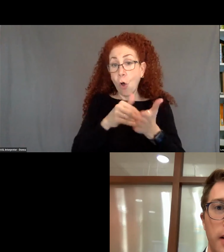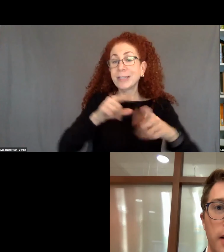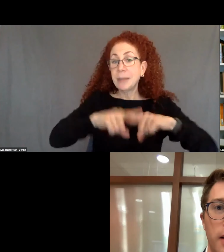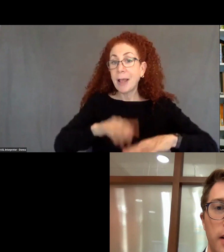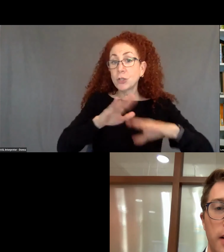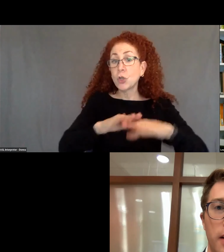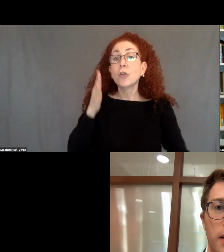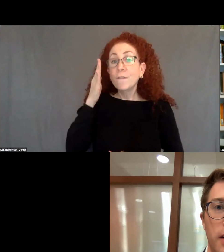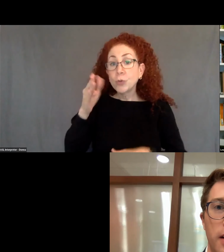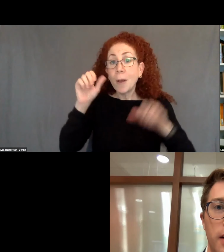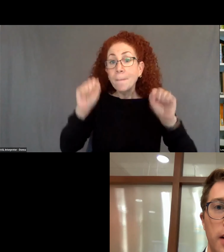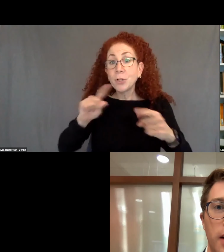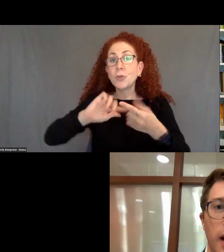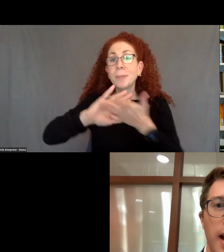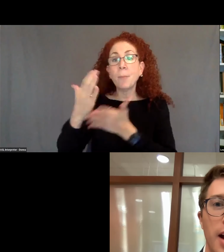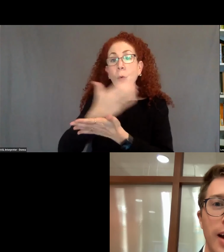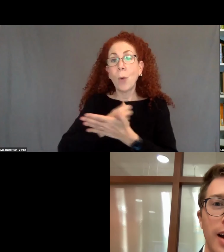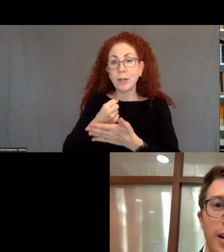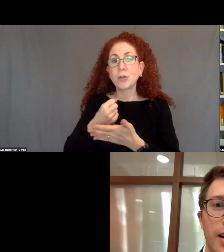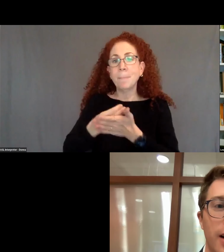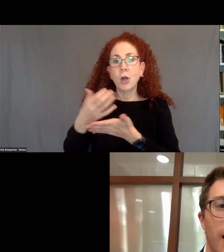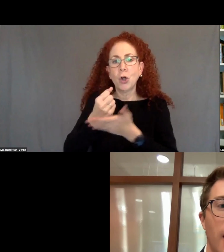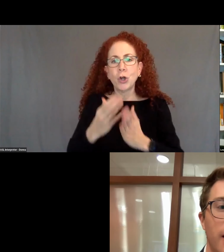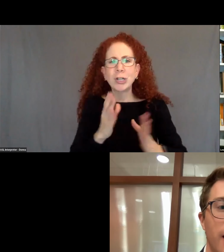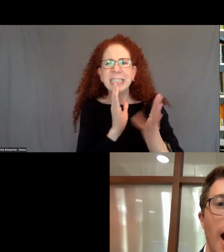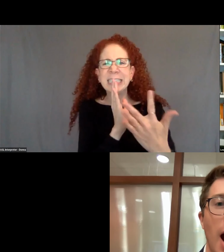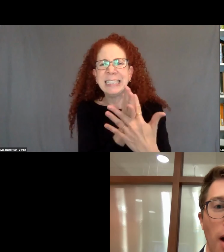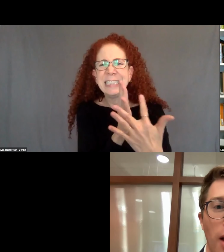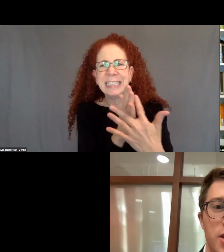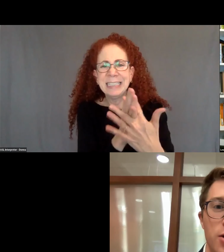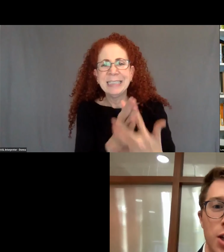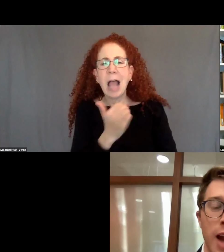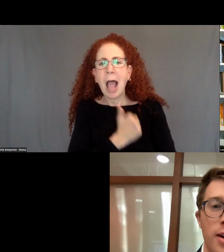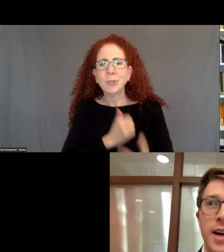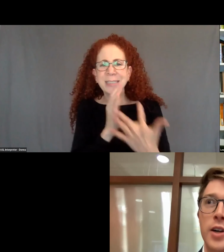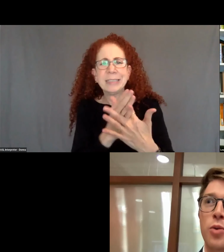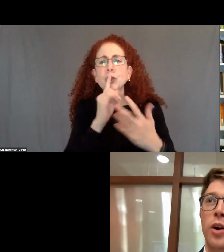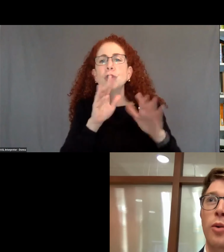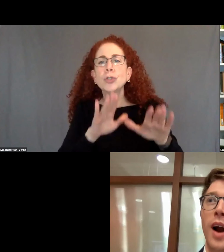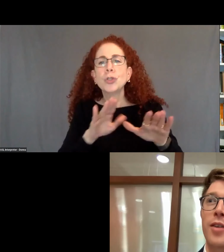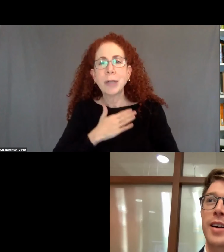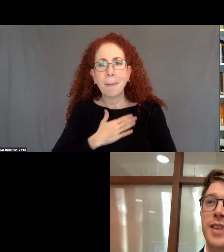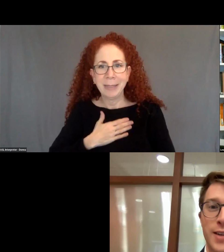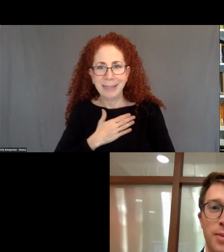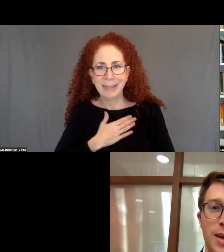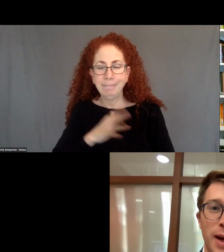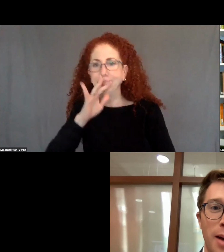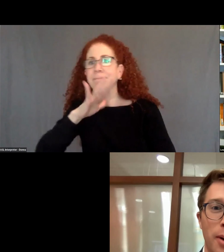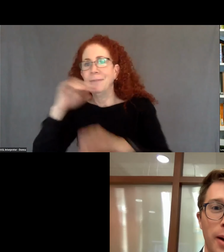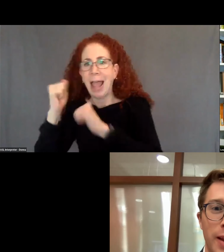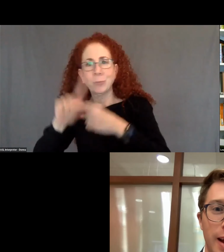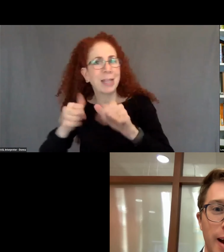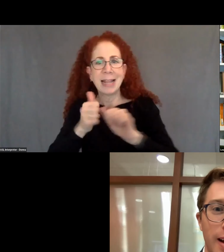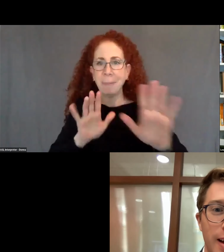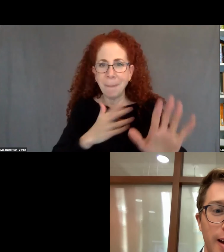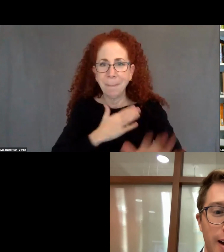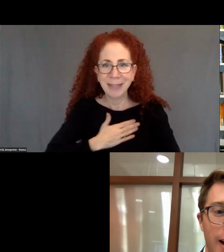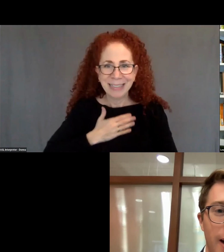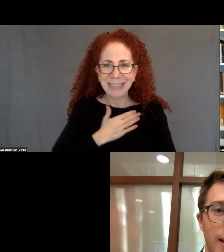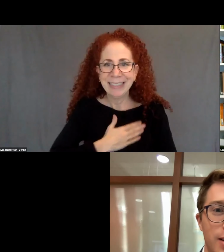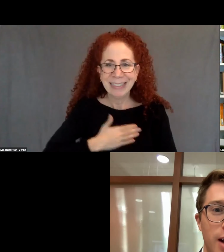future ability to become a wage earner. And only then does one, yeah. I apologize, could you slow down a touch? We're having a tough time keeping up on the